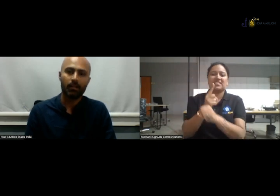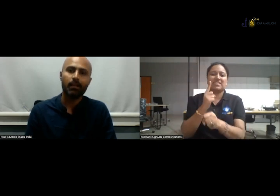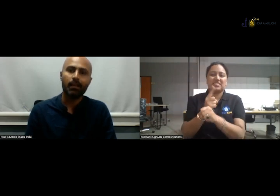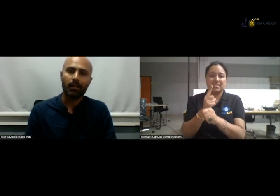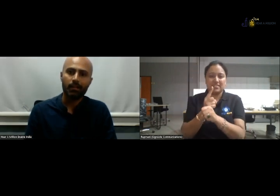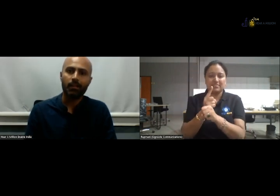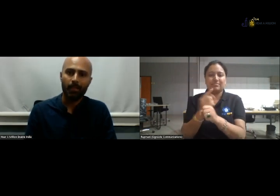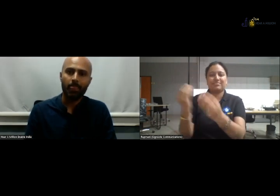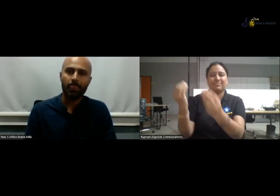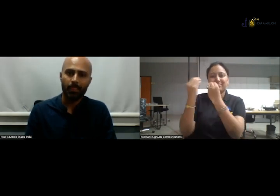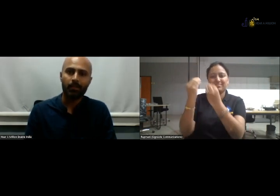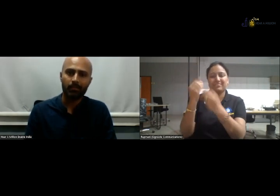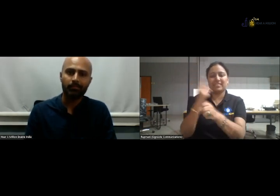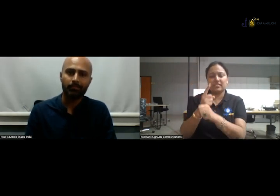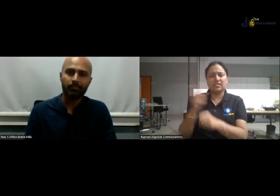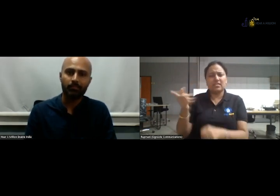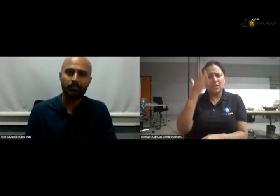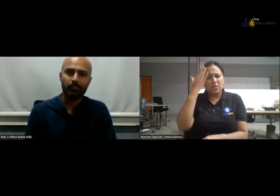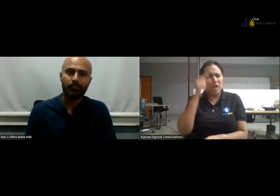In 2011,